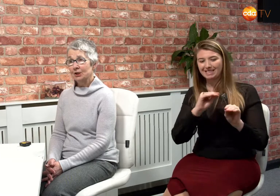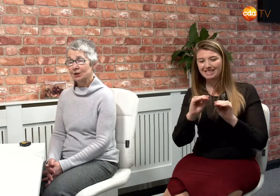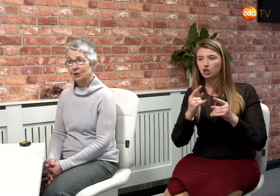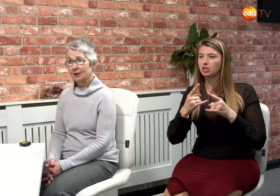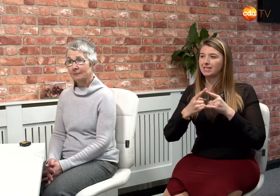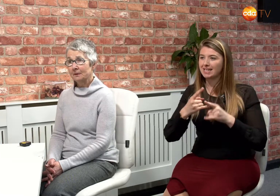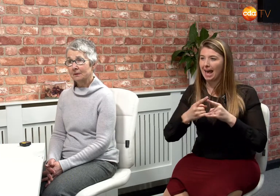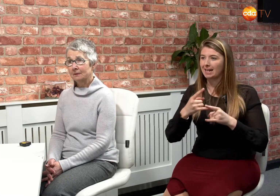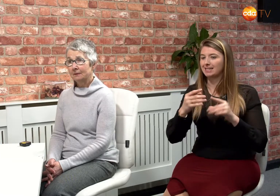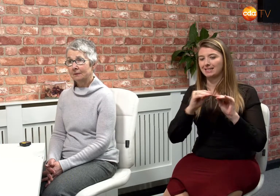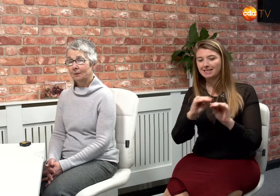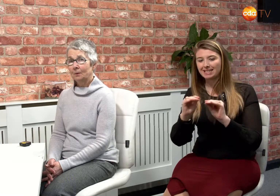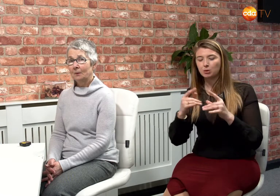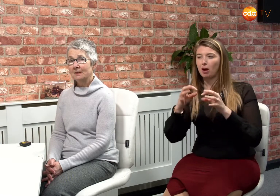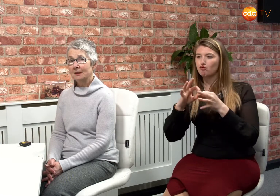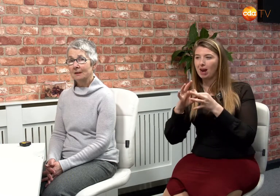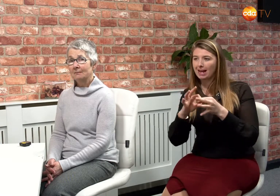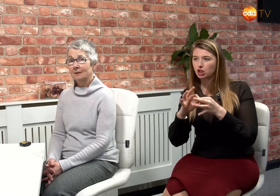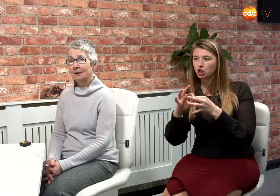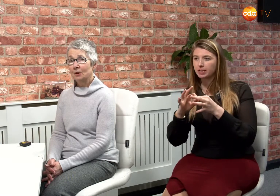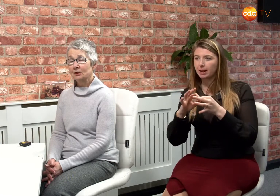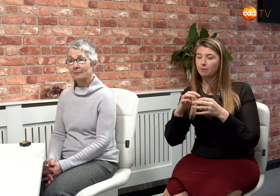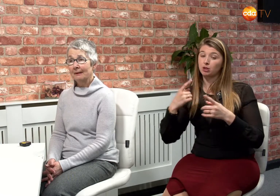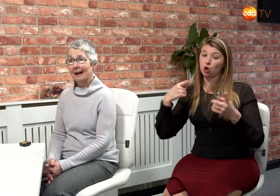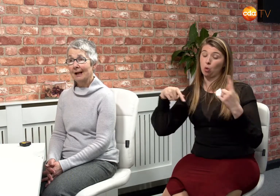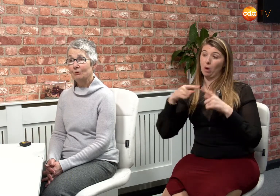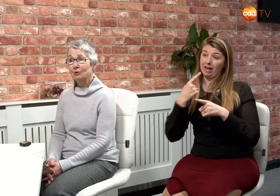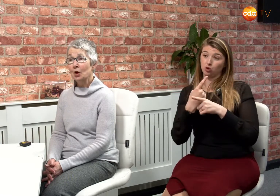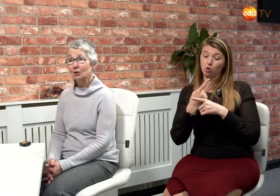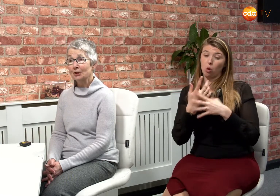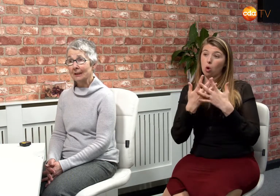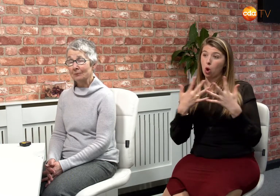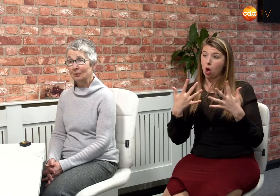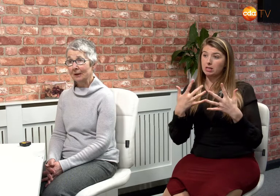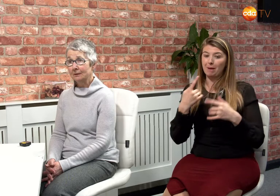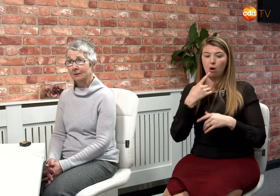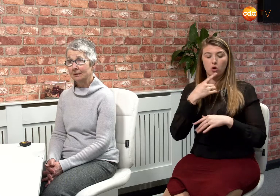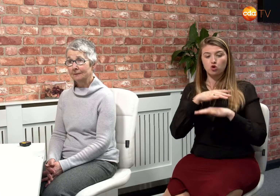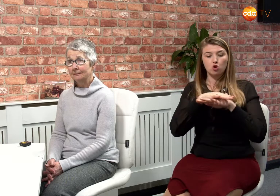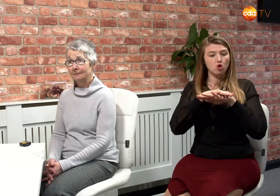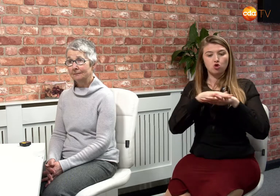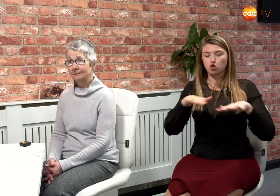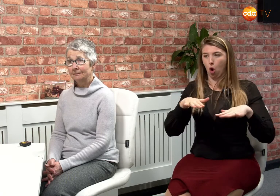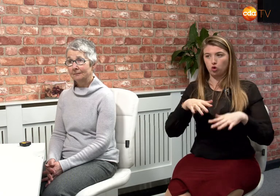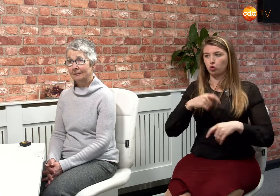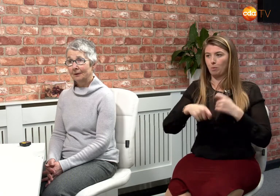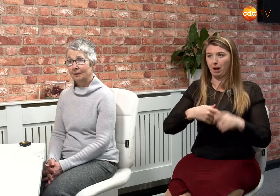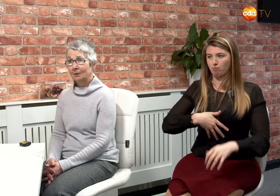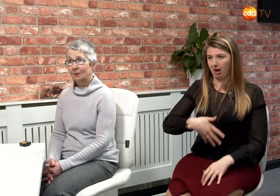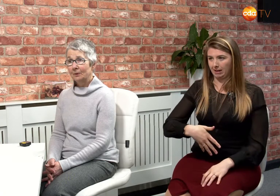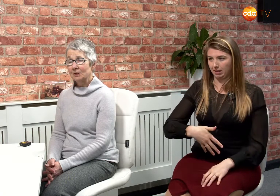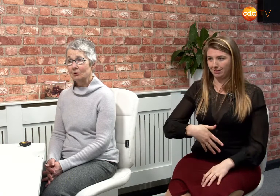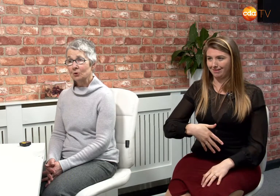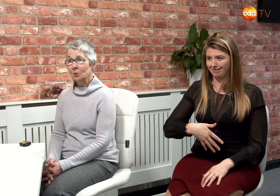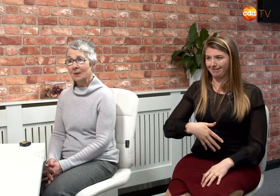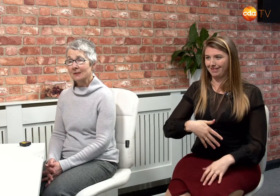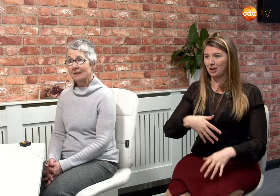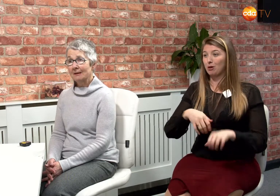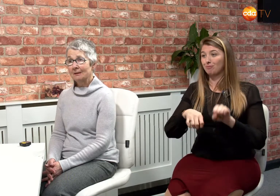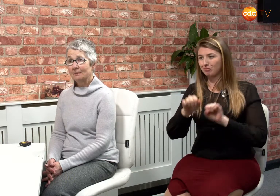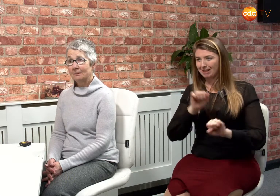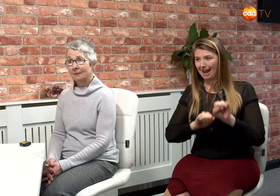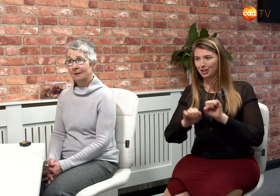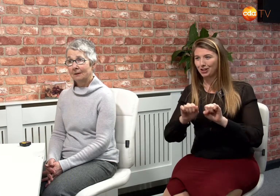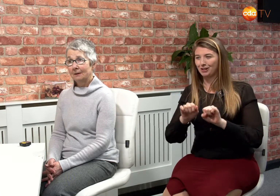about relationships. We tell them a lot about how not to get pregnant. We don't